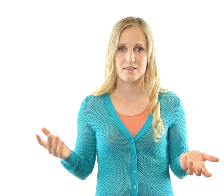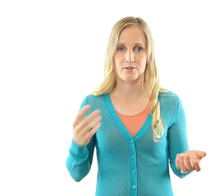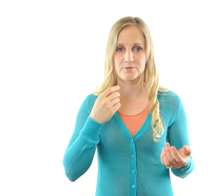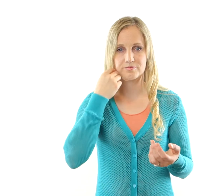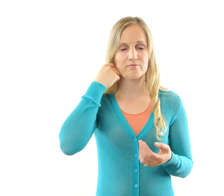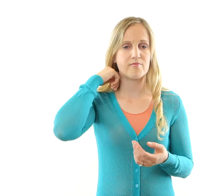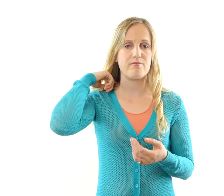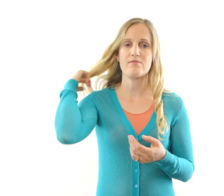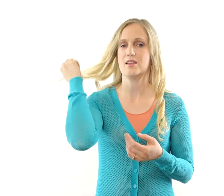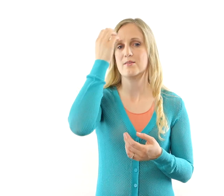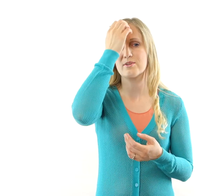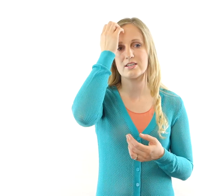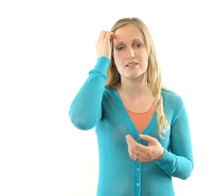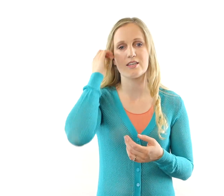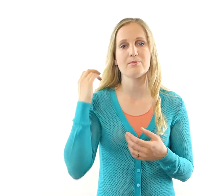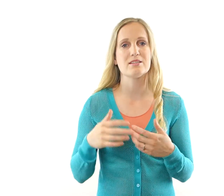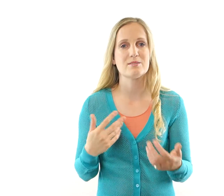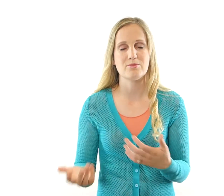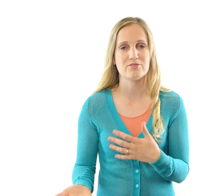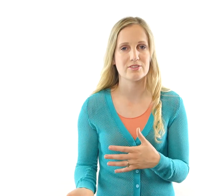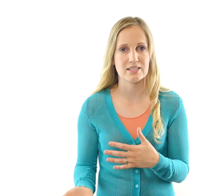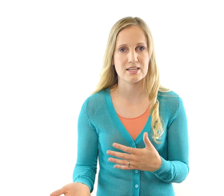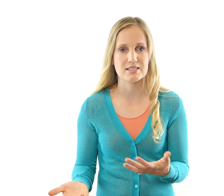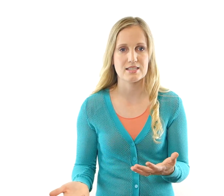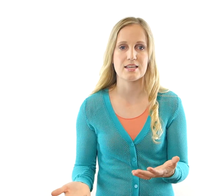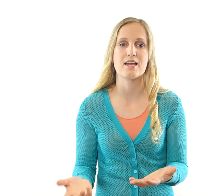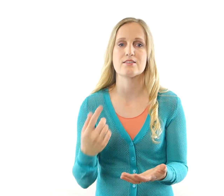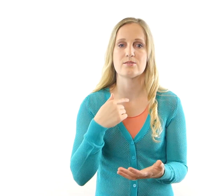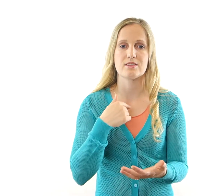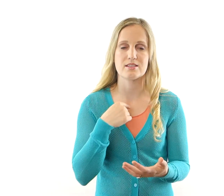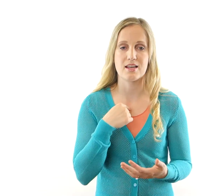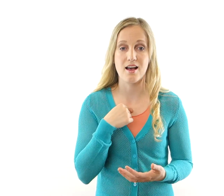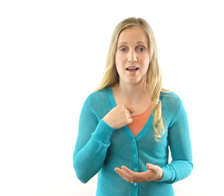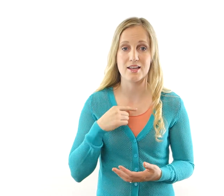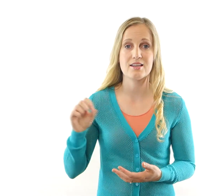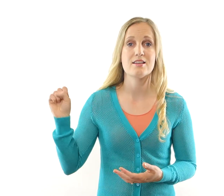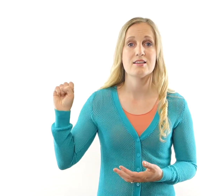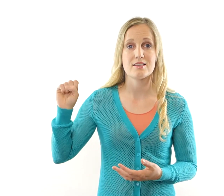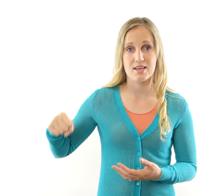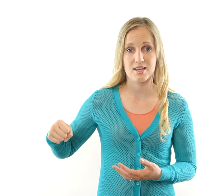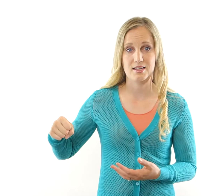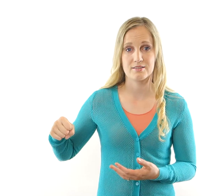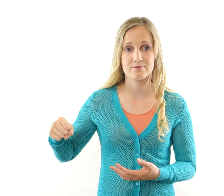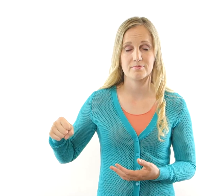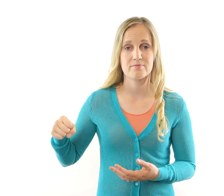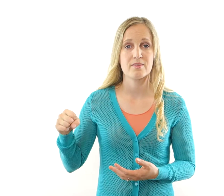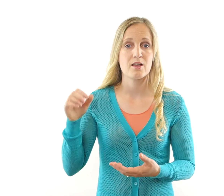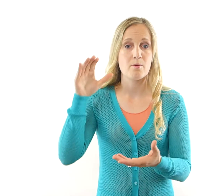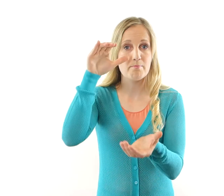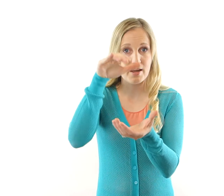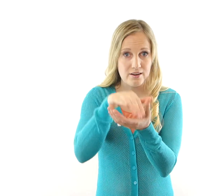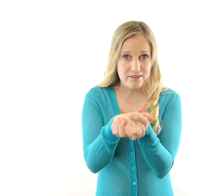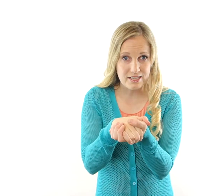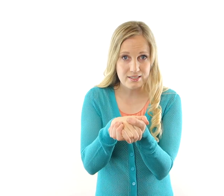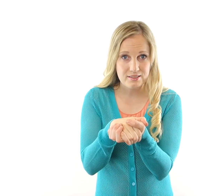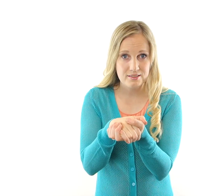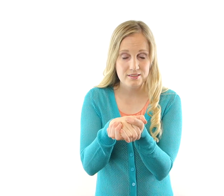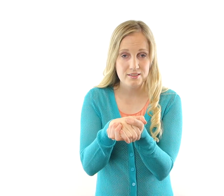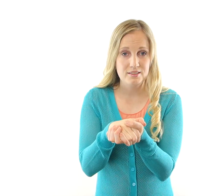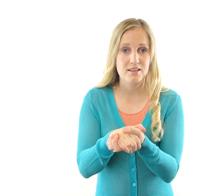though. I want to keep it as simple for the kids as I can. So I say I can marry.